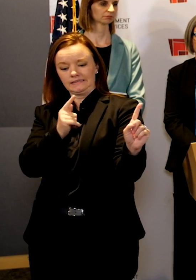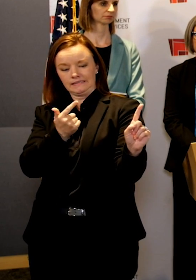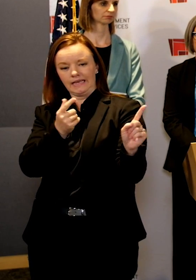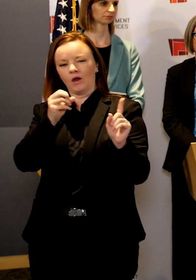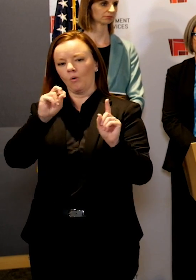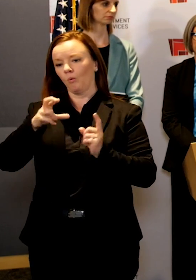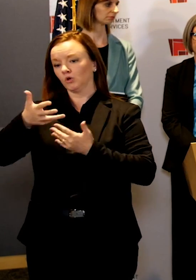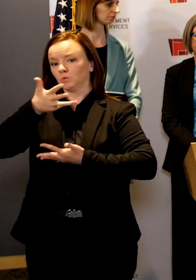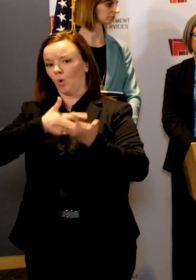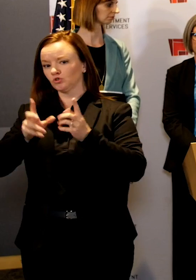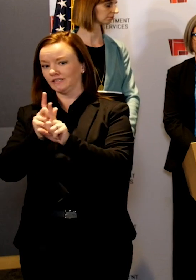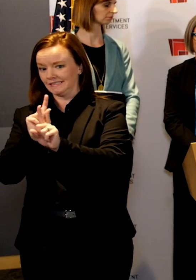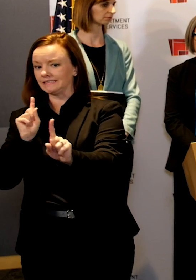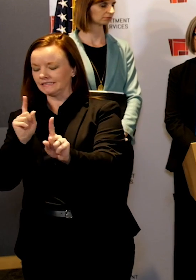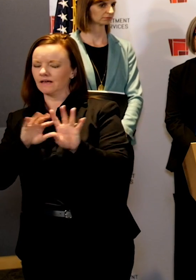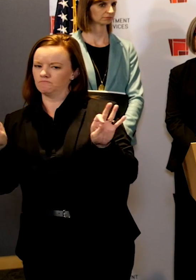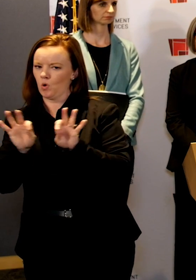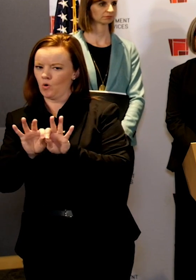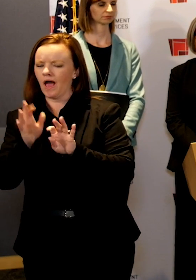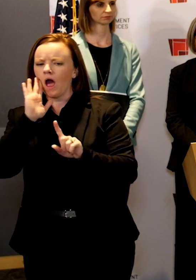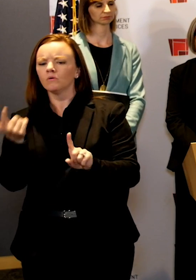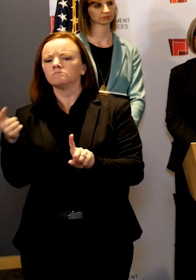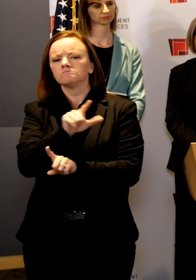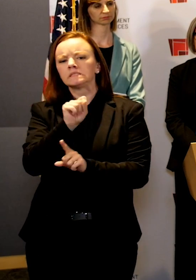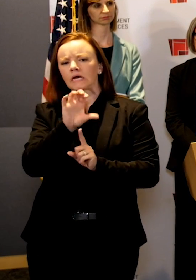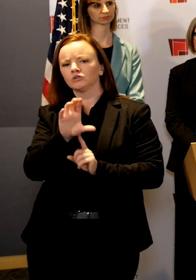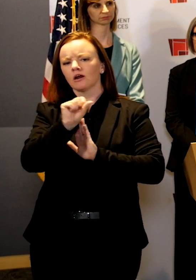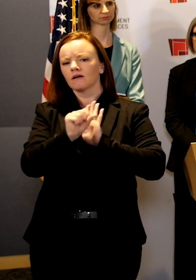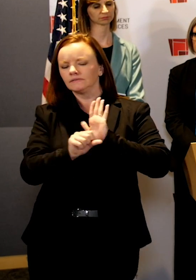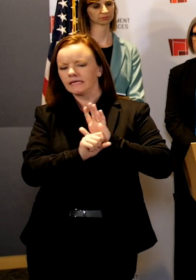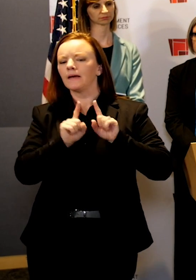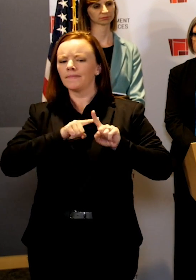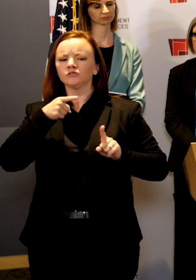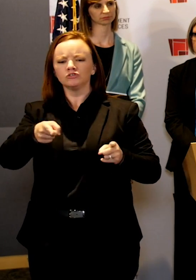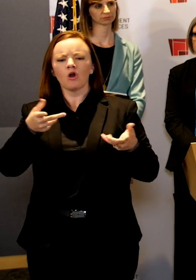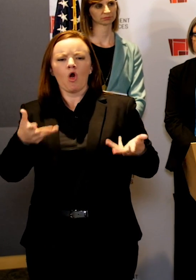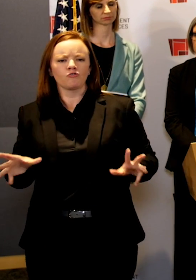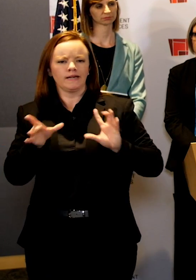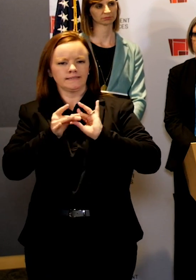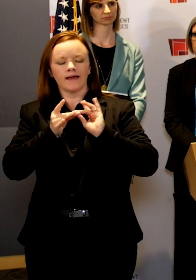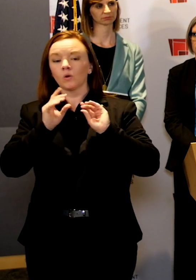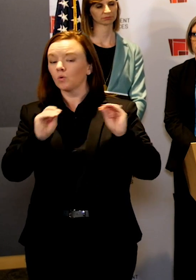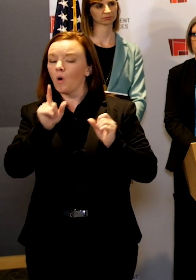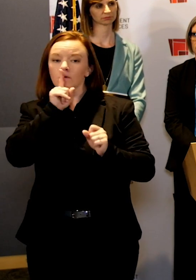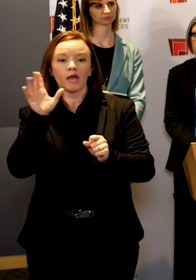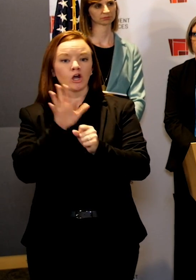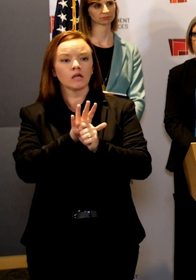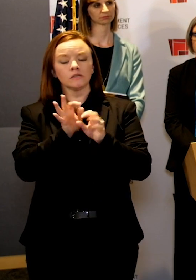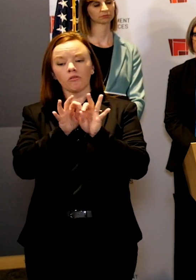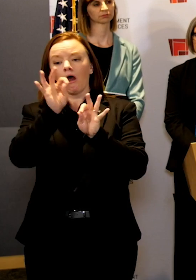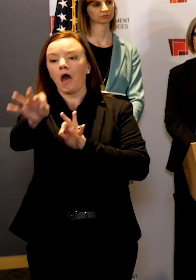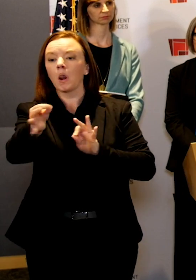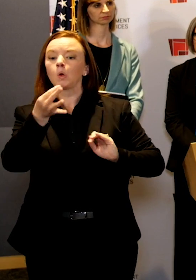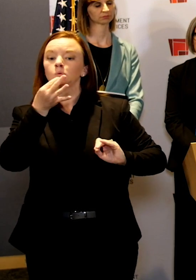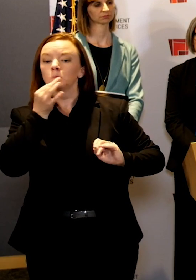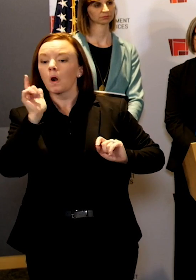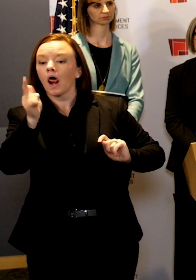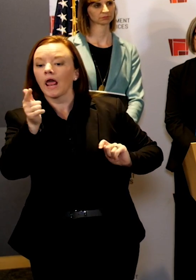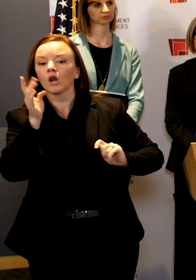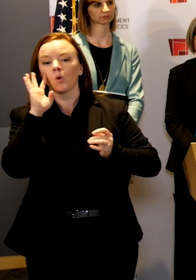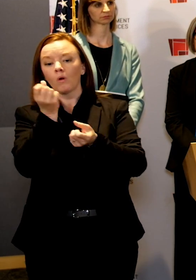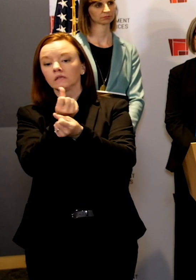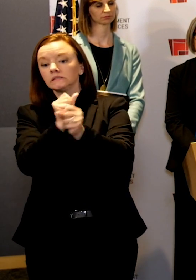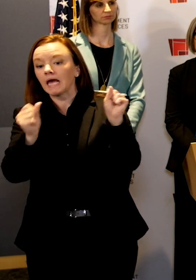over to the secretary, but I think she said it well, that we have no guarantee that there will be a time in the future when it will be